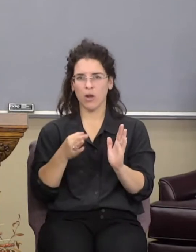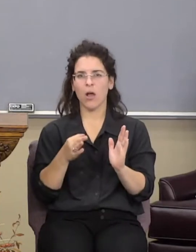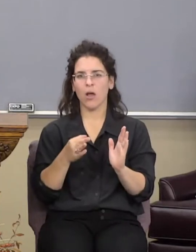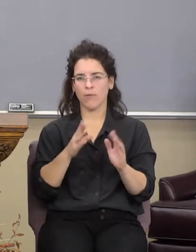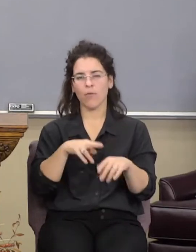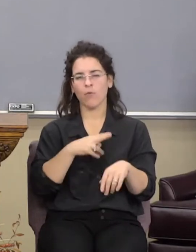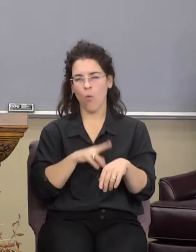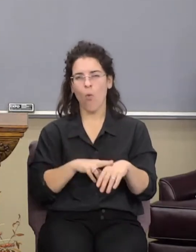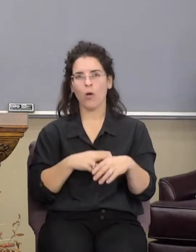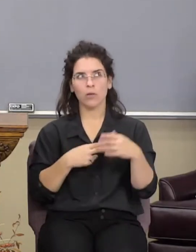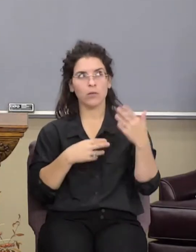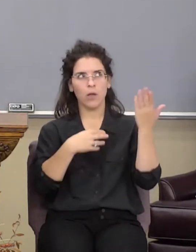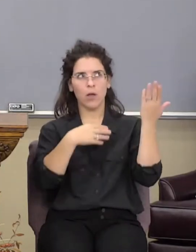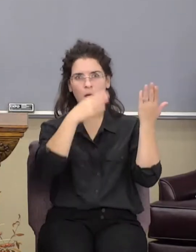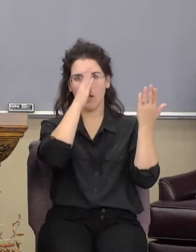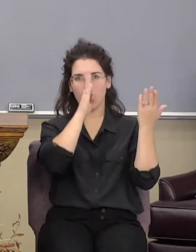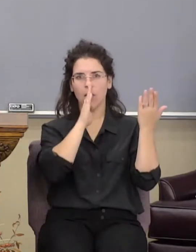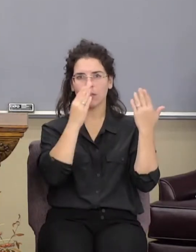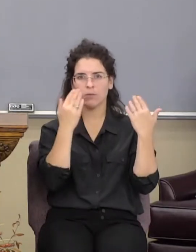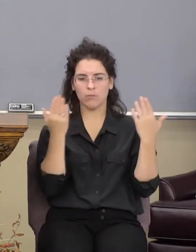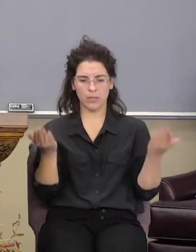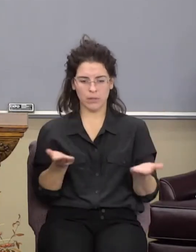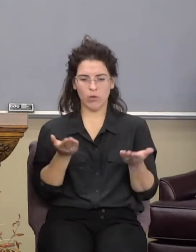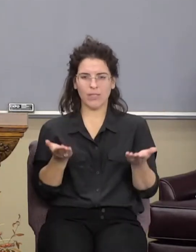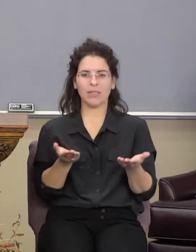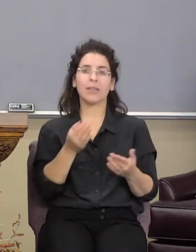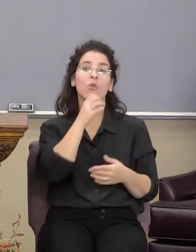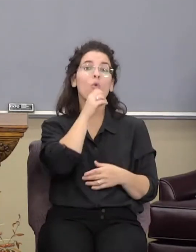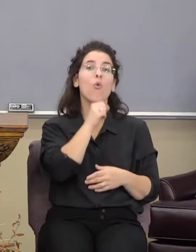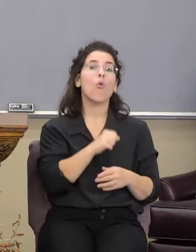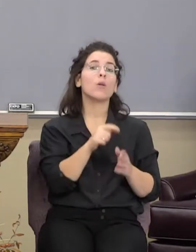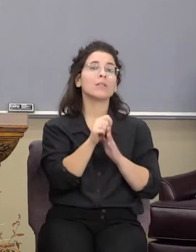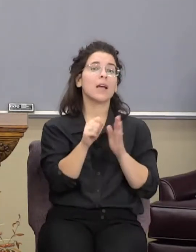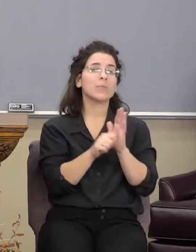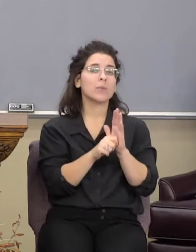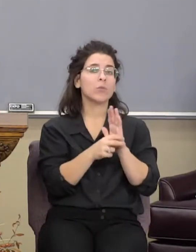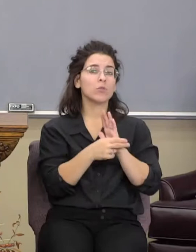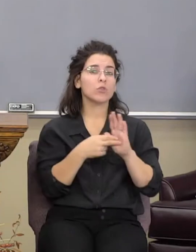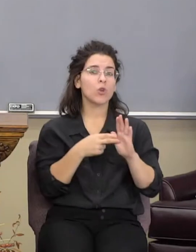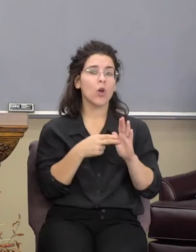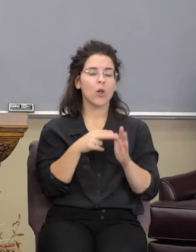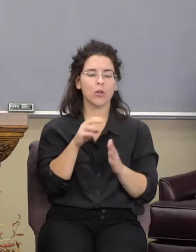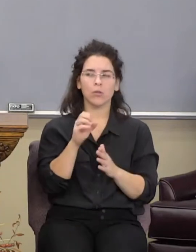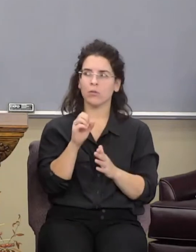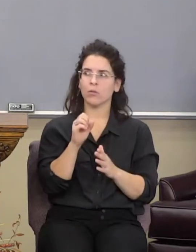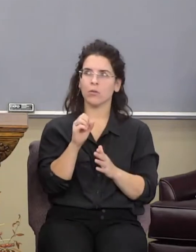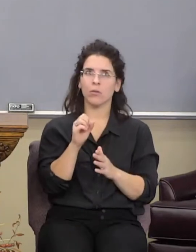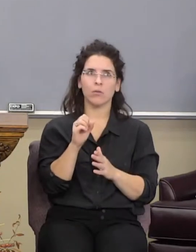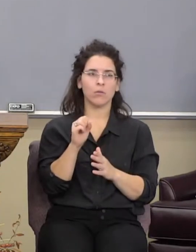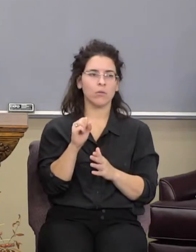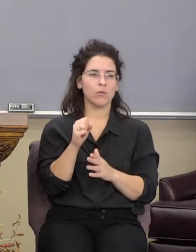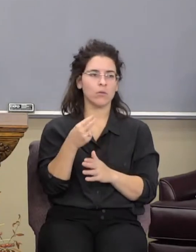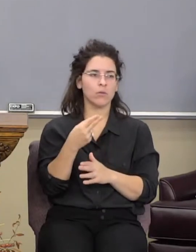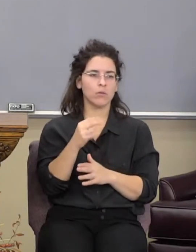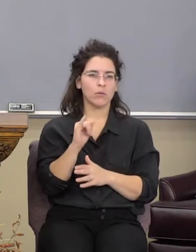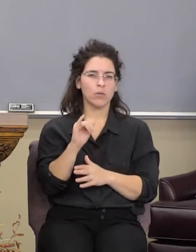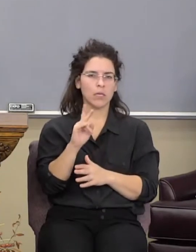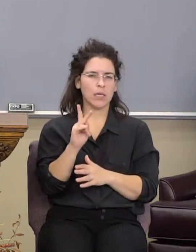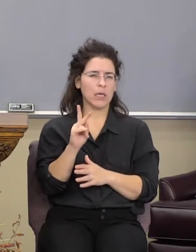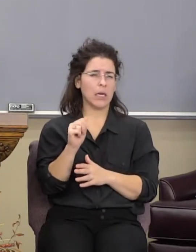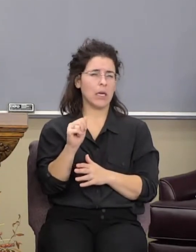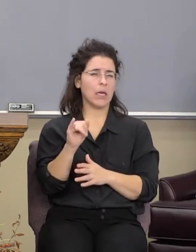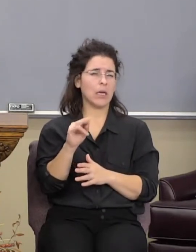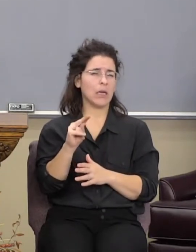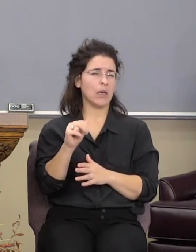of course, God's presence. In the Old Testament, it was called the Shekinah glory. And there